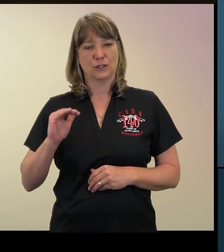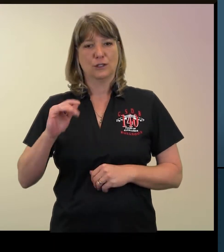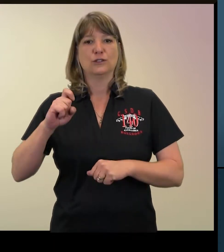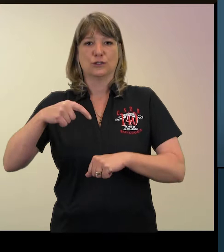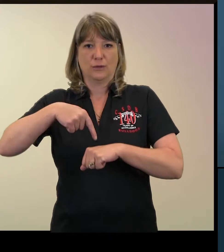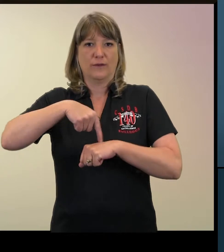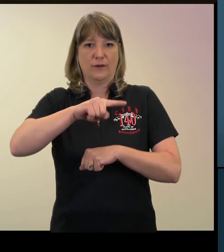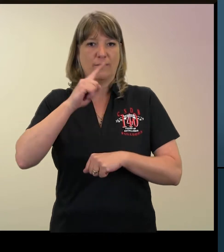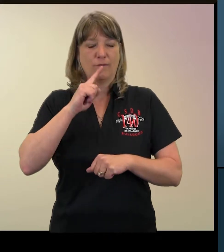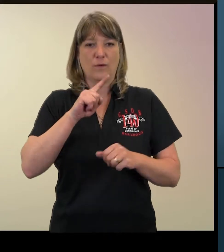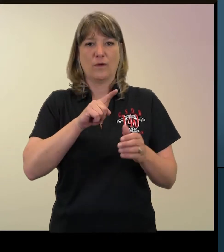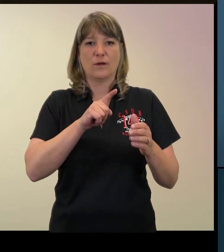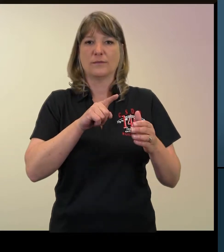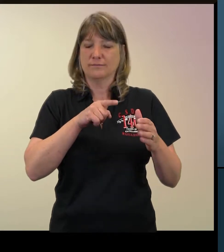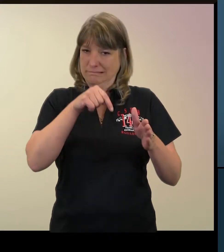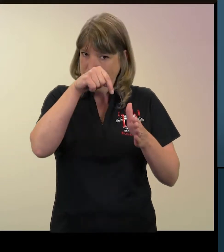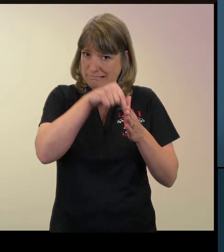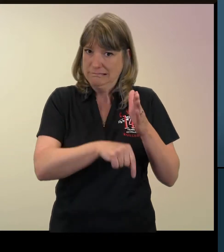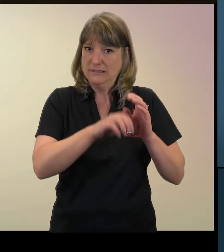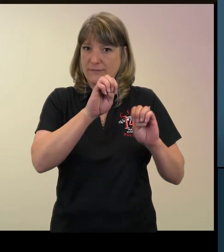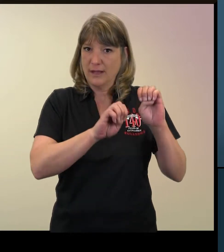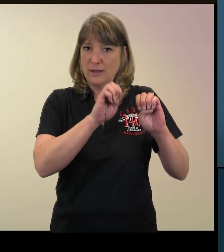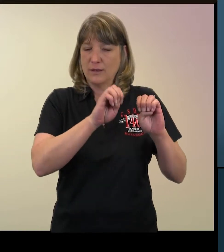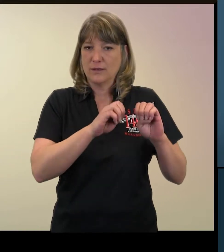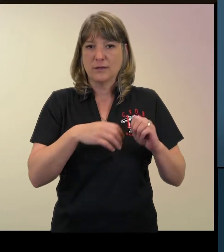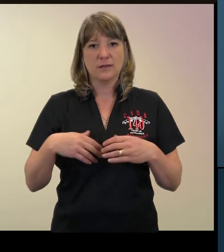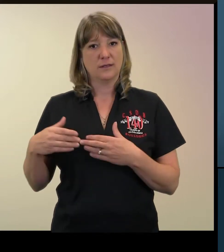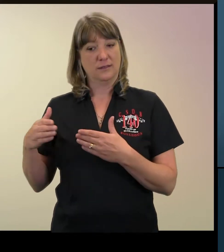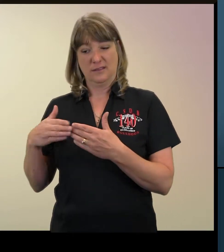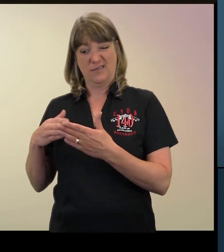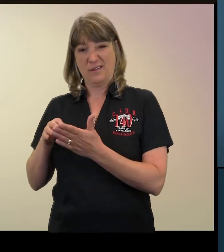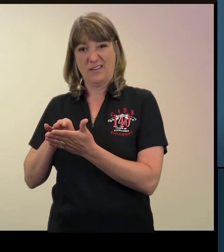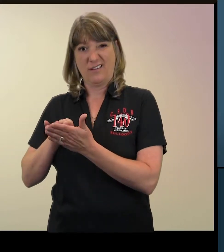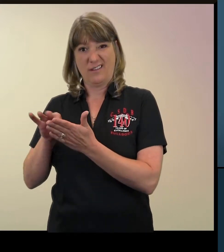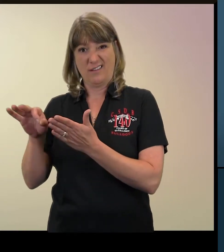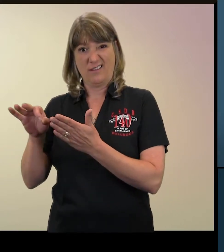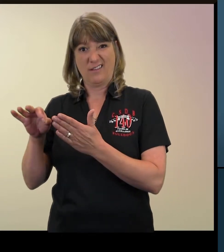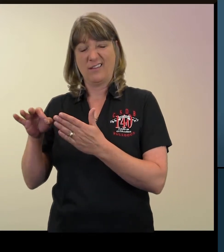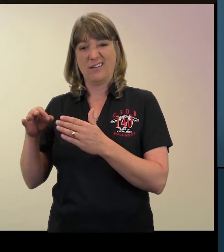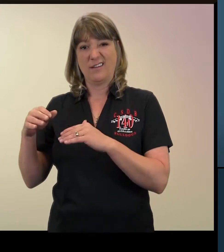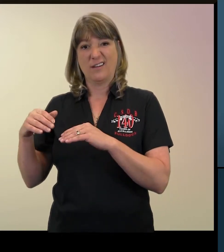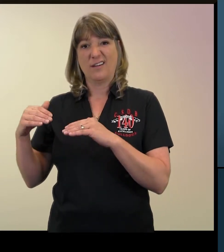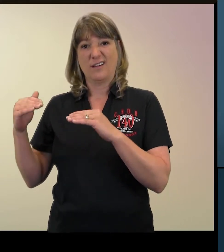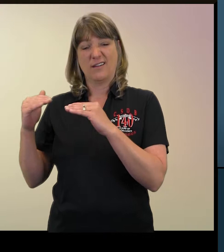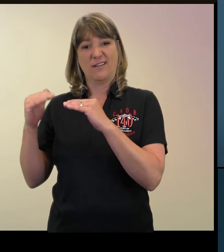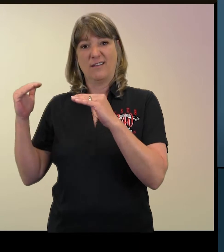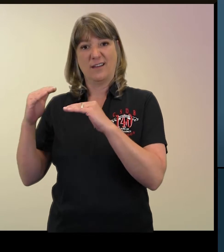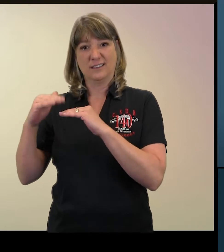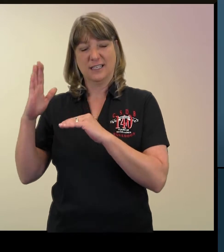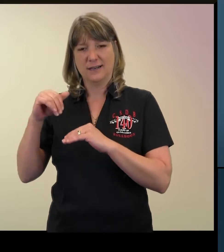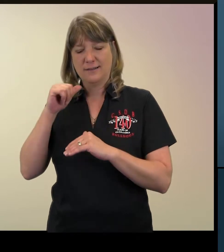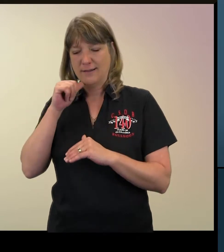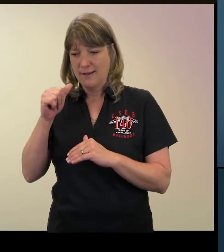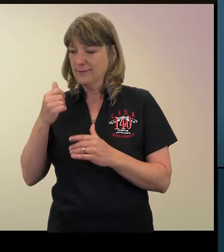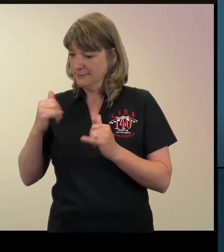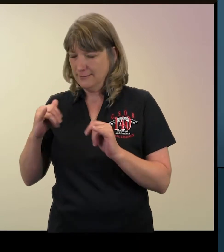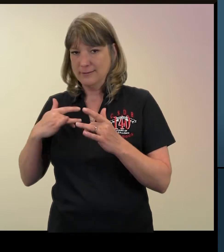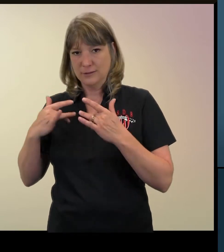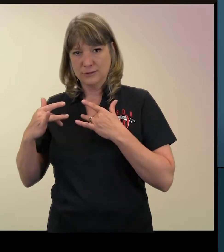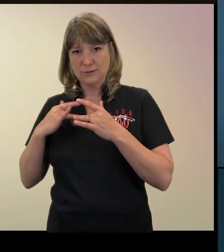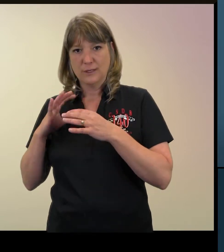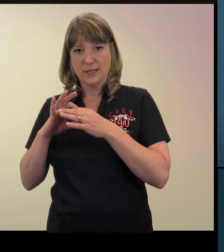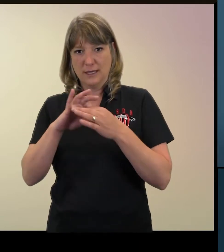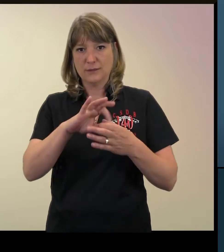But children should be referred for further evaluation, even if their score does not exceed the clinical cutoff, if there